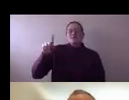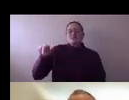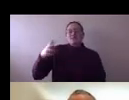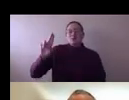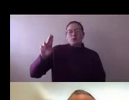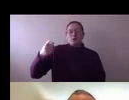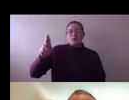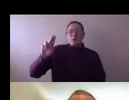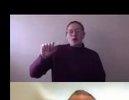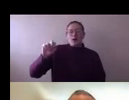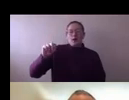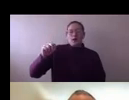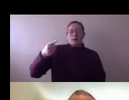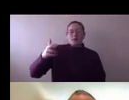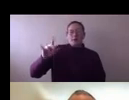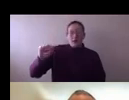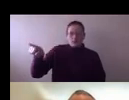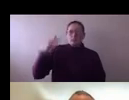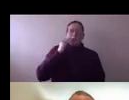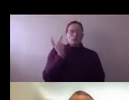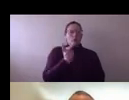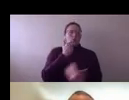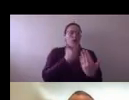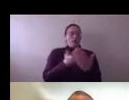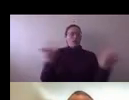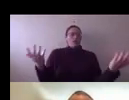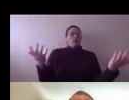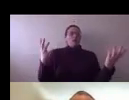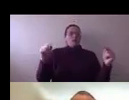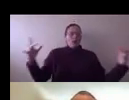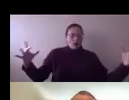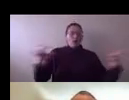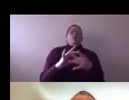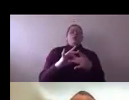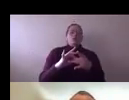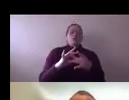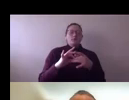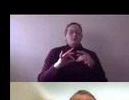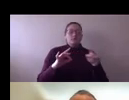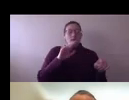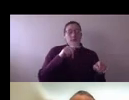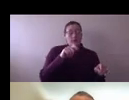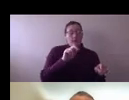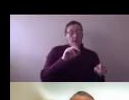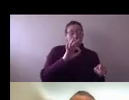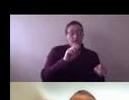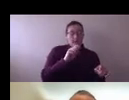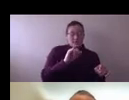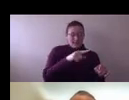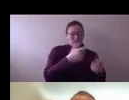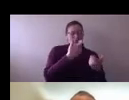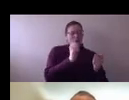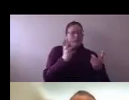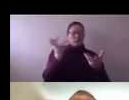to know both Panofsky and Zhu Guangya very well, but Panofsky, who was trying to engage Chinese scientists